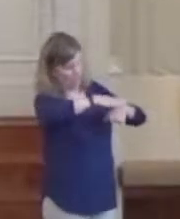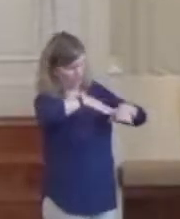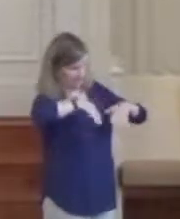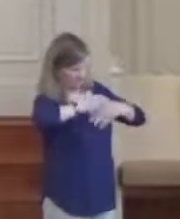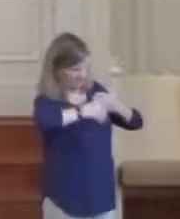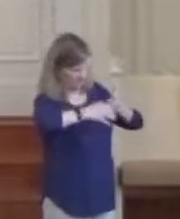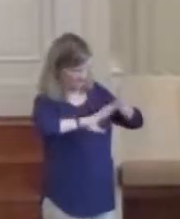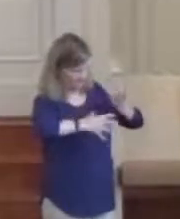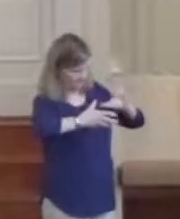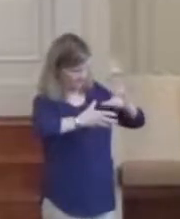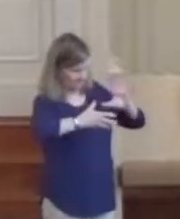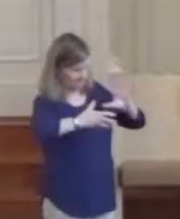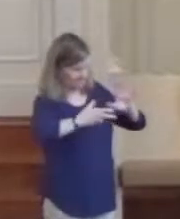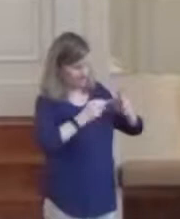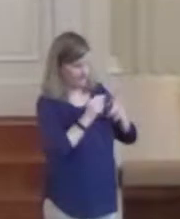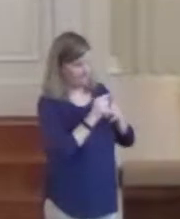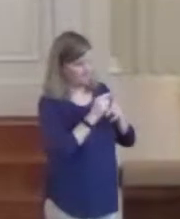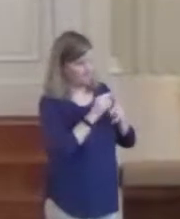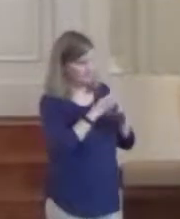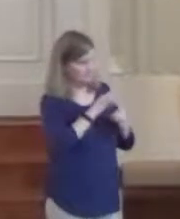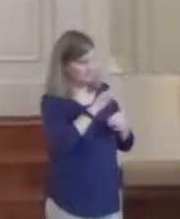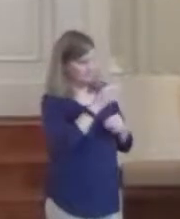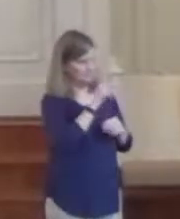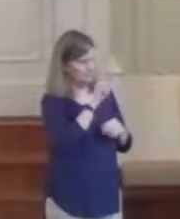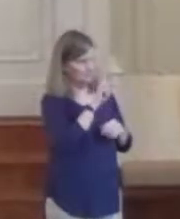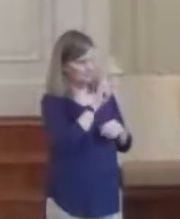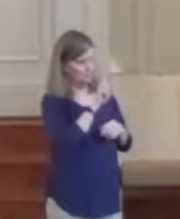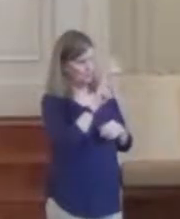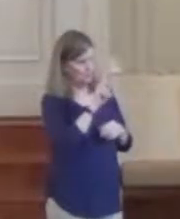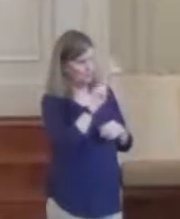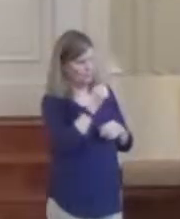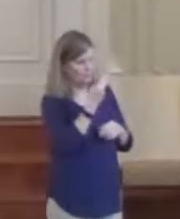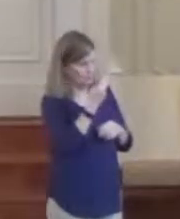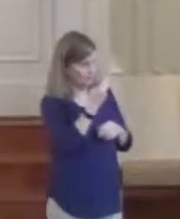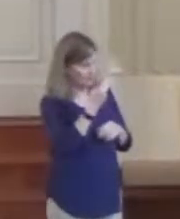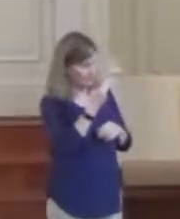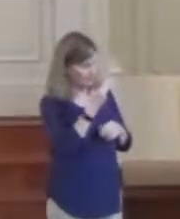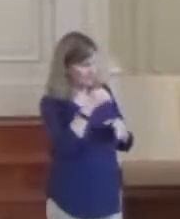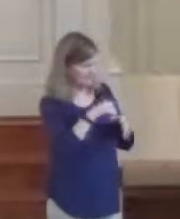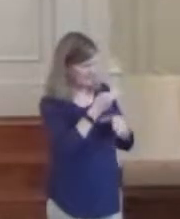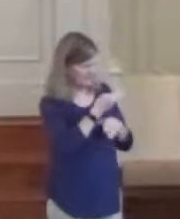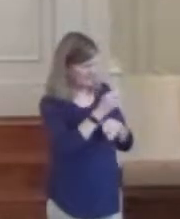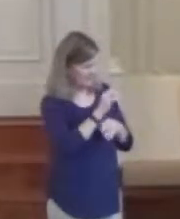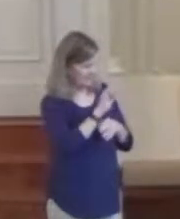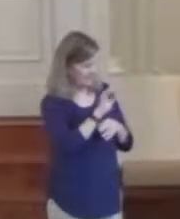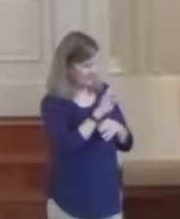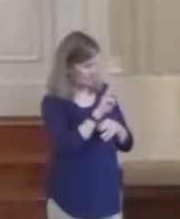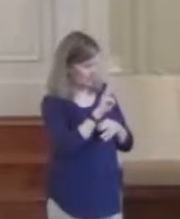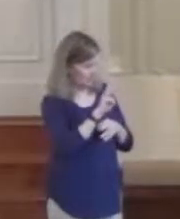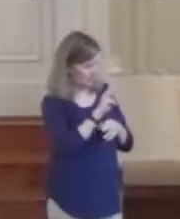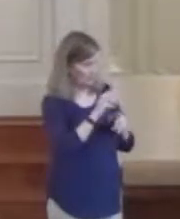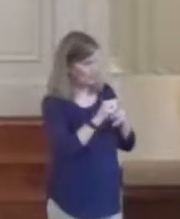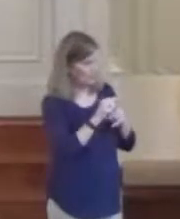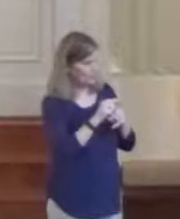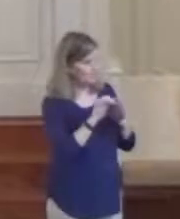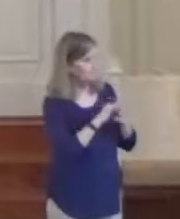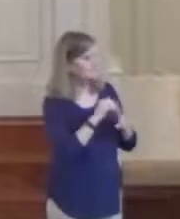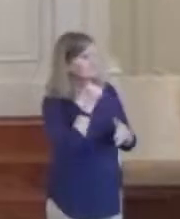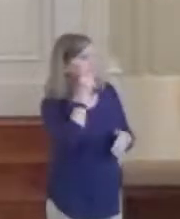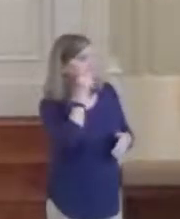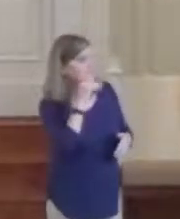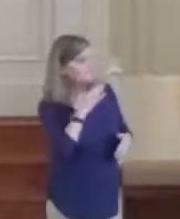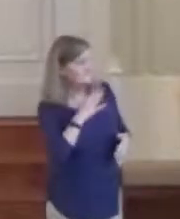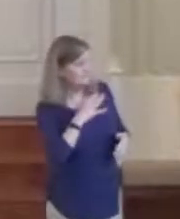word in Hebrew that is translated as spirit is ruach. And just as a side note, ruach is a